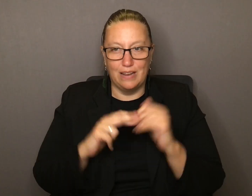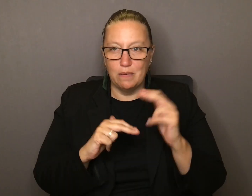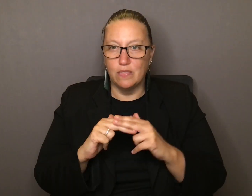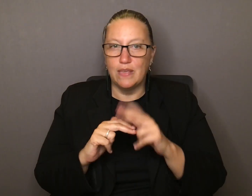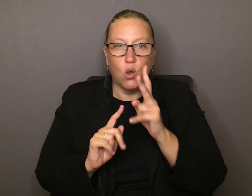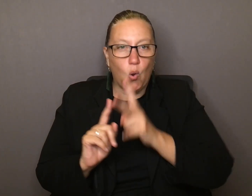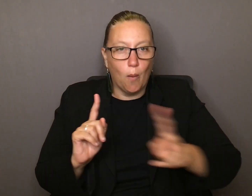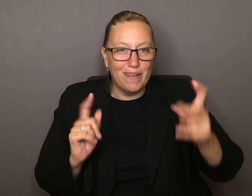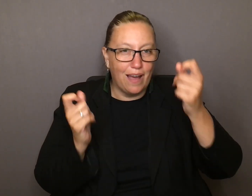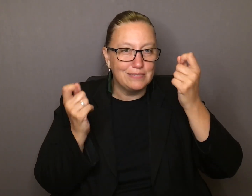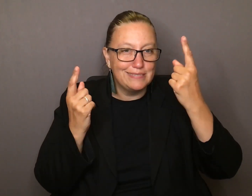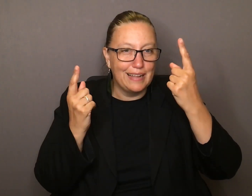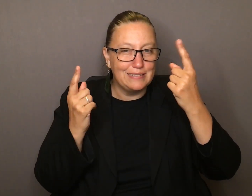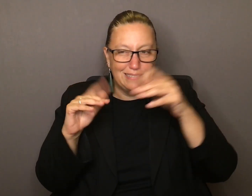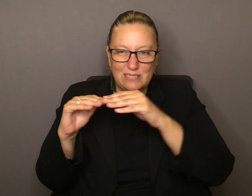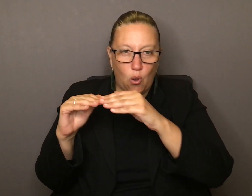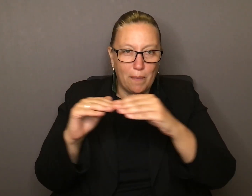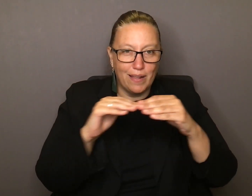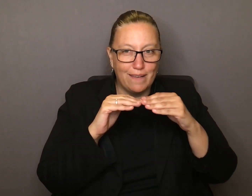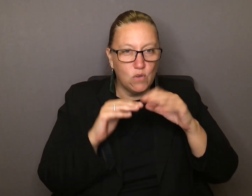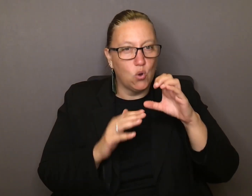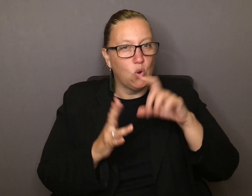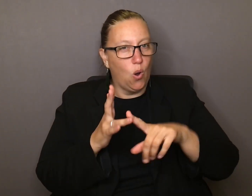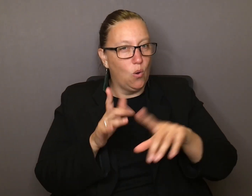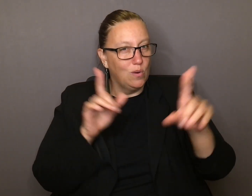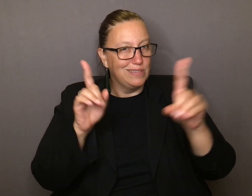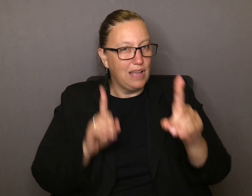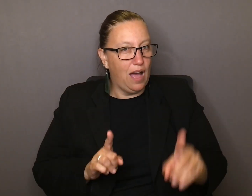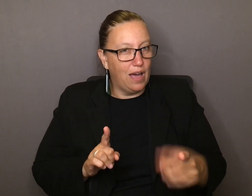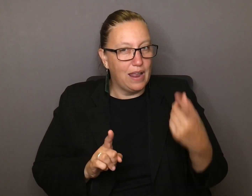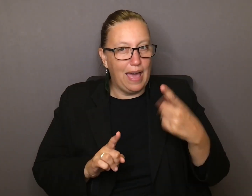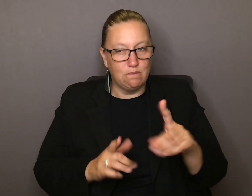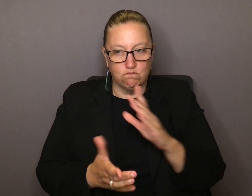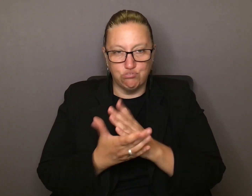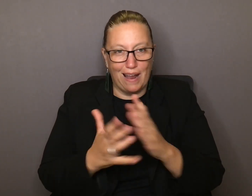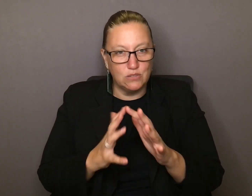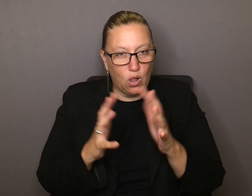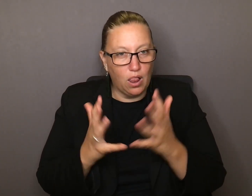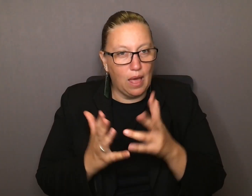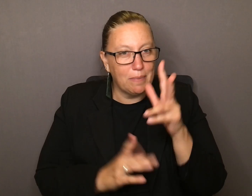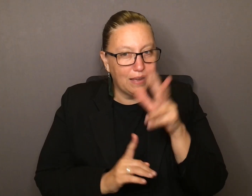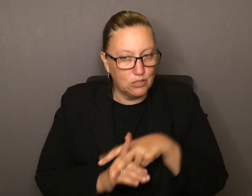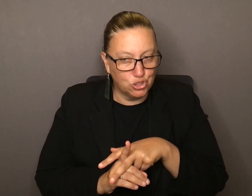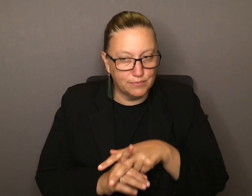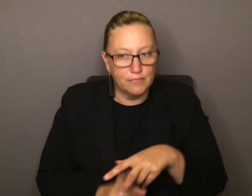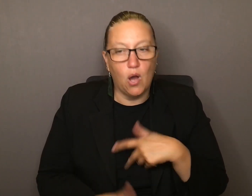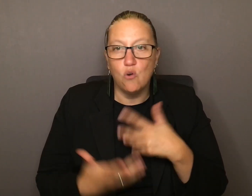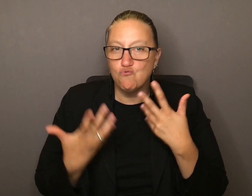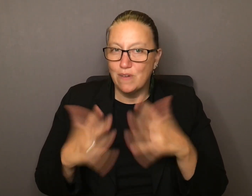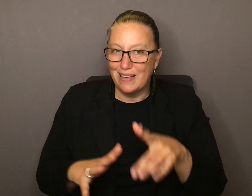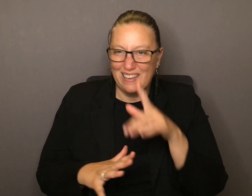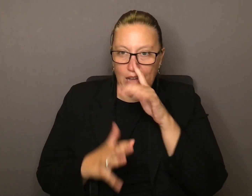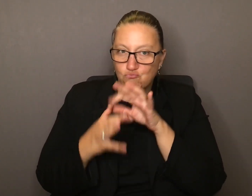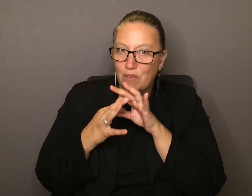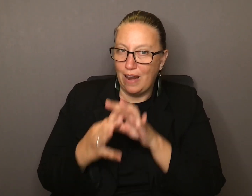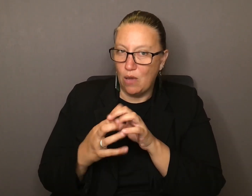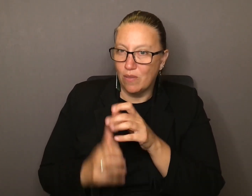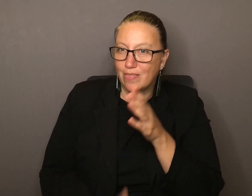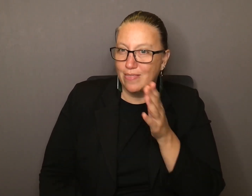of co-design and its actual practical application. And that report I can already relate to. You can see it really moving